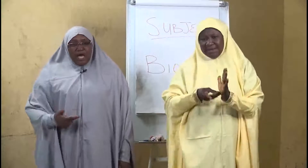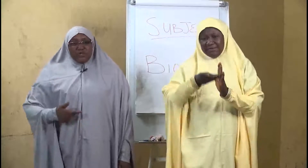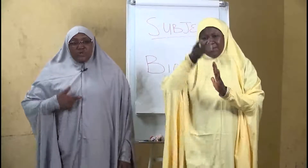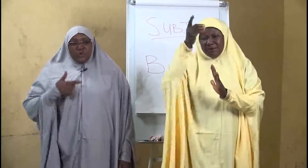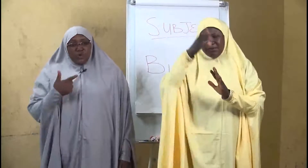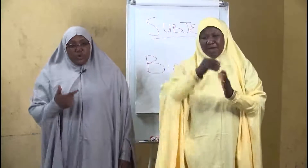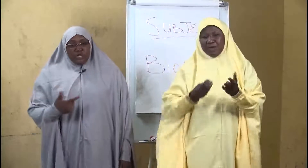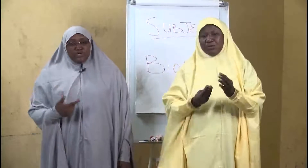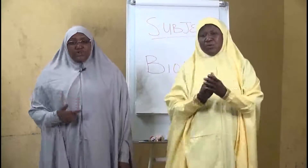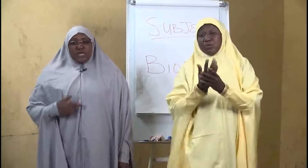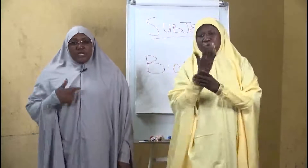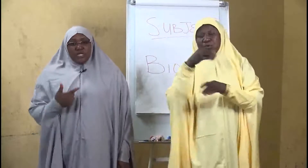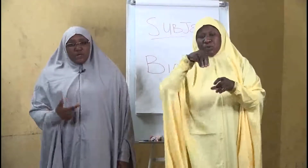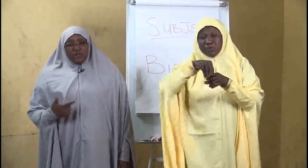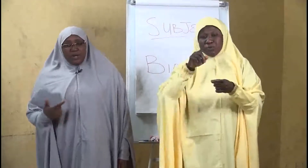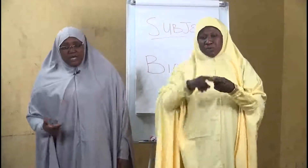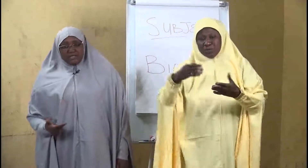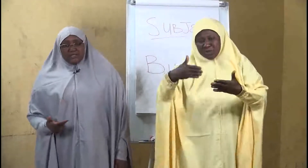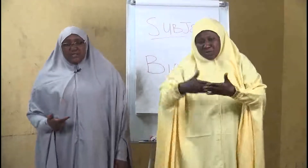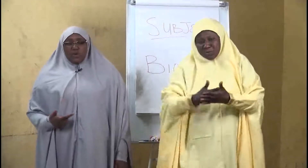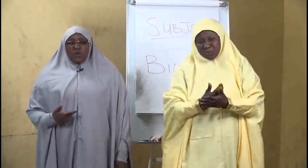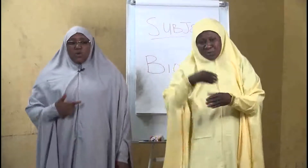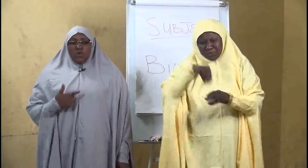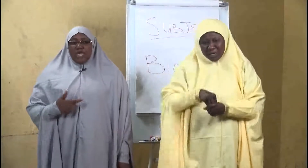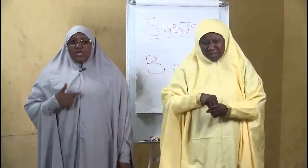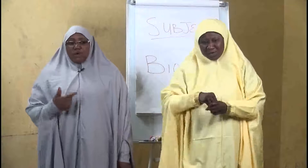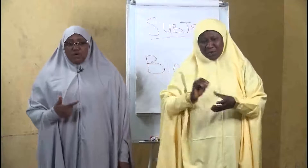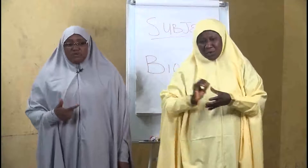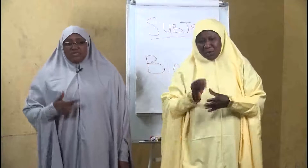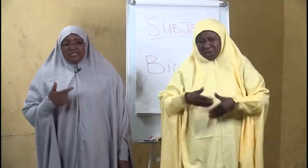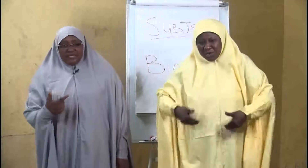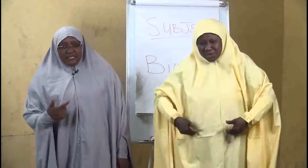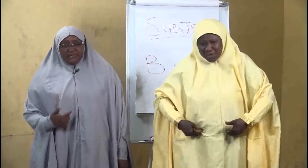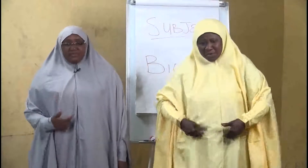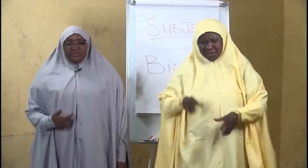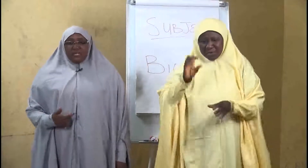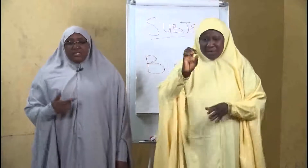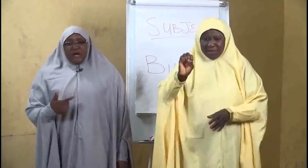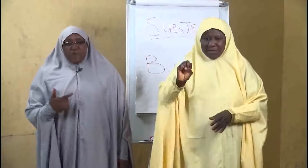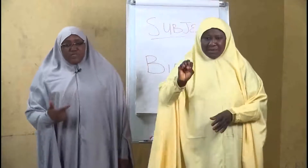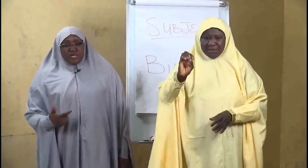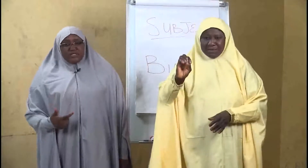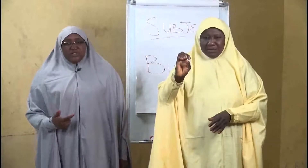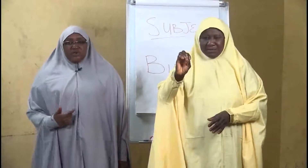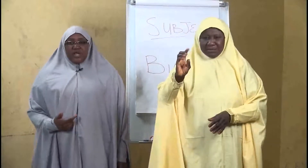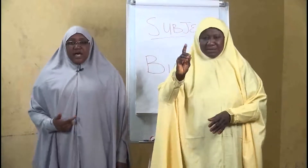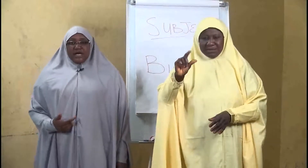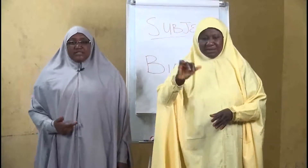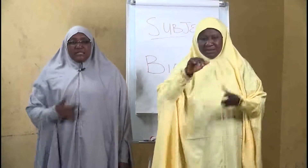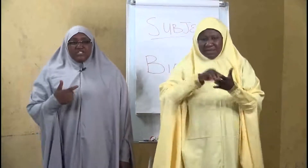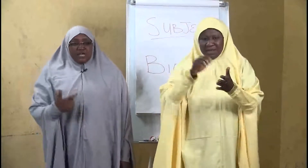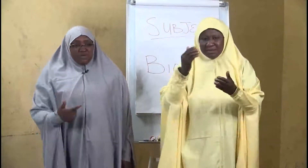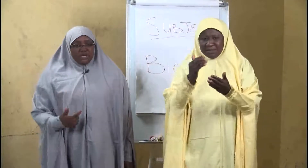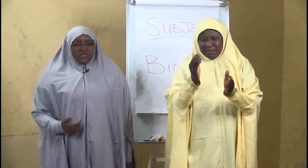develop and grow into a new plant or a young seedling. That process is known